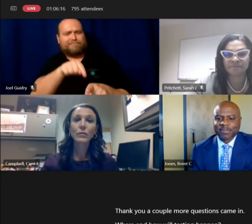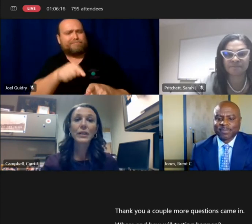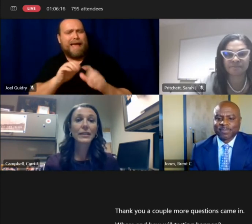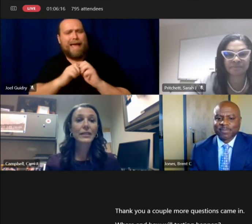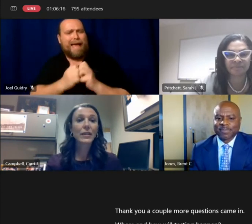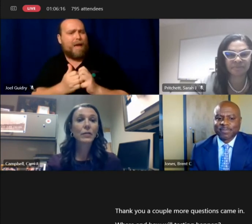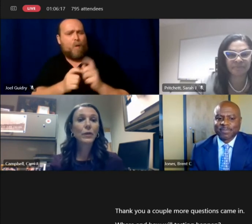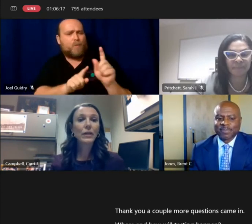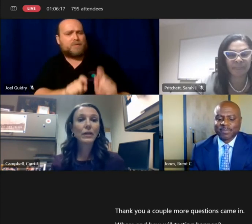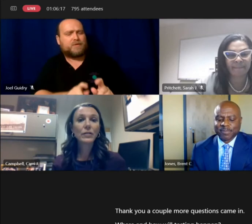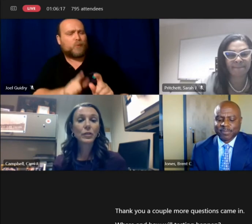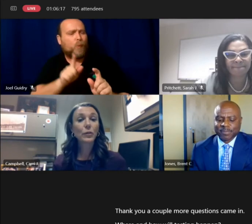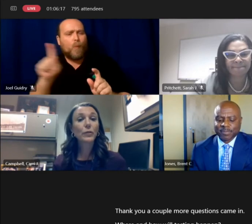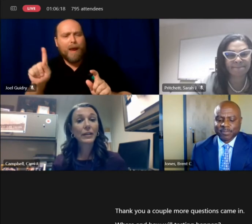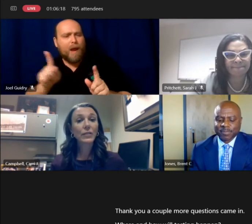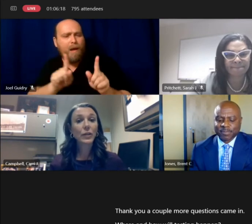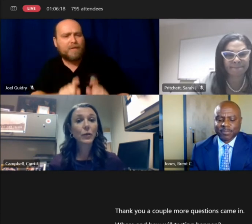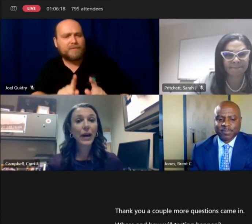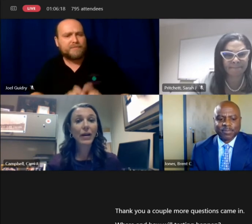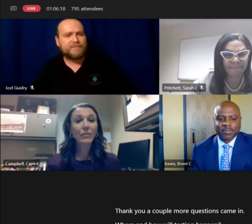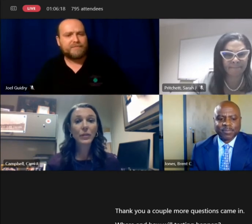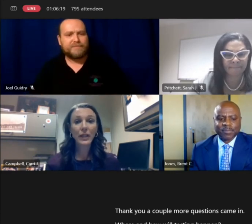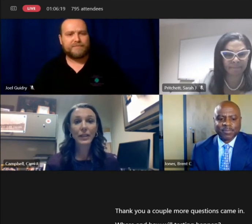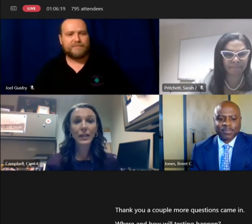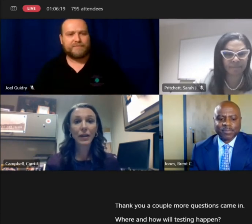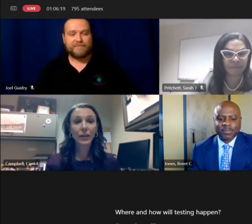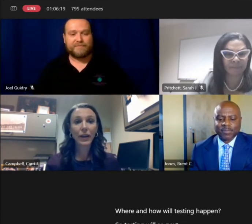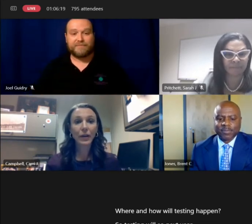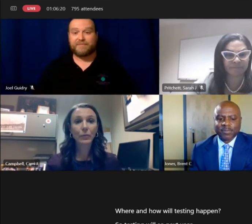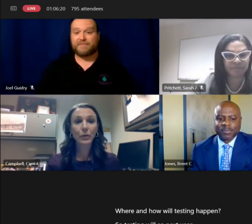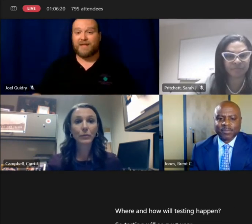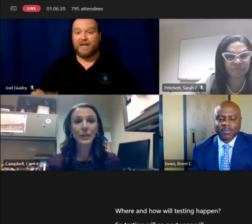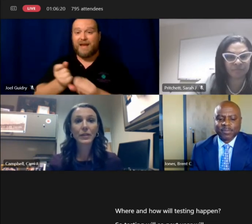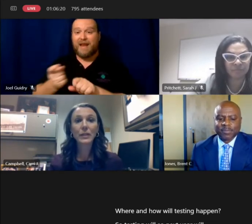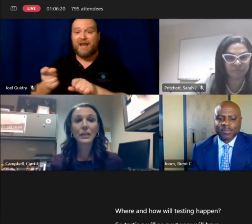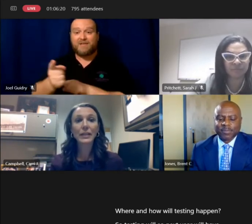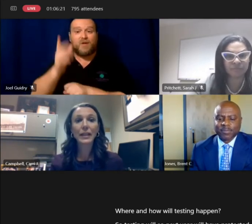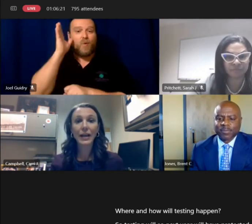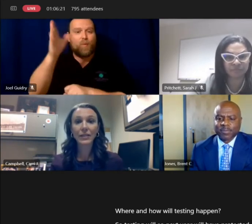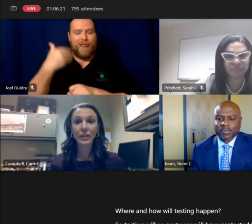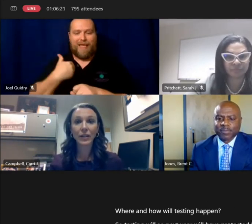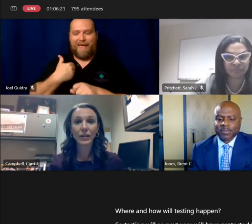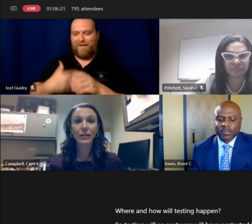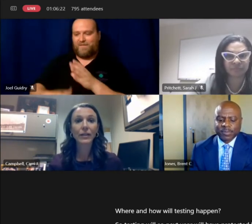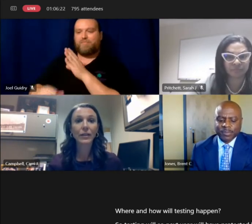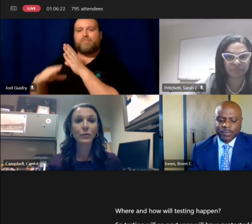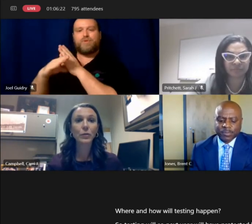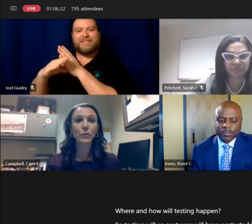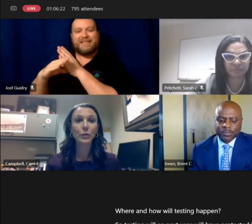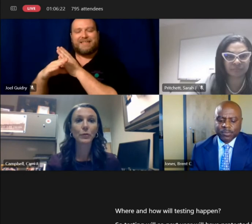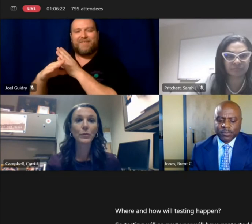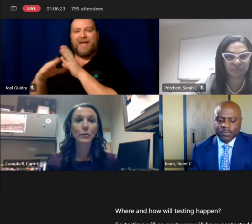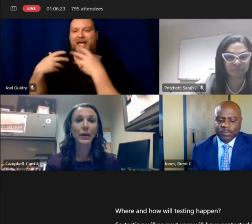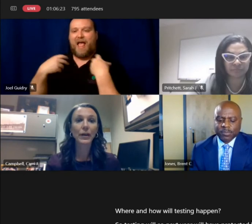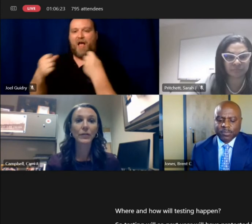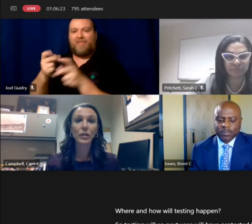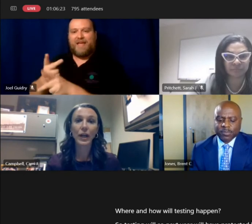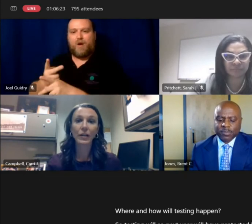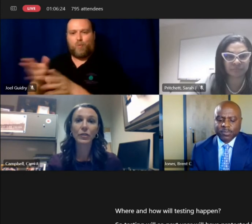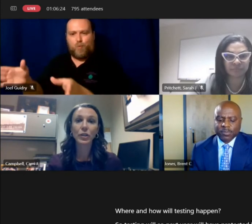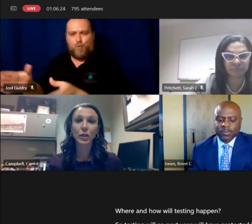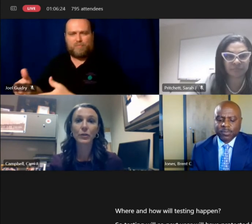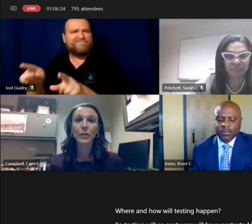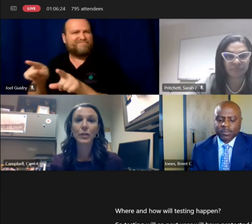So testing will, so next year we'll have protected healthcare rooms as we did last year. Those are rooms where if a